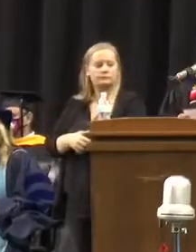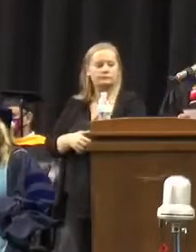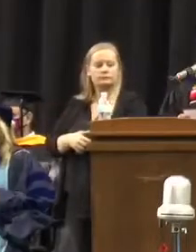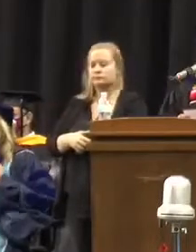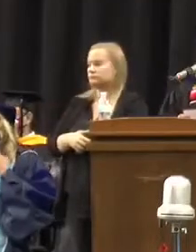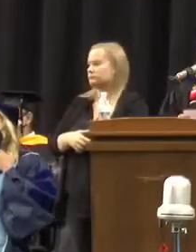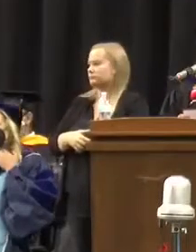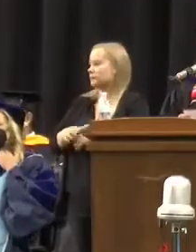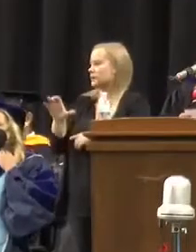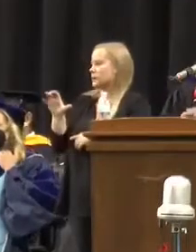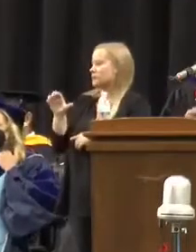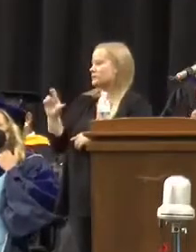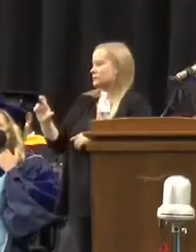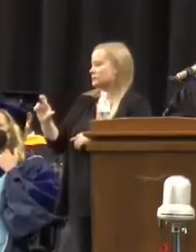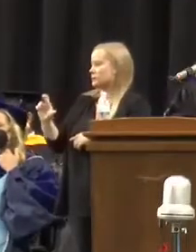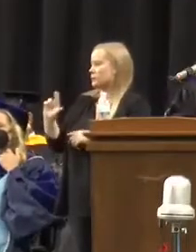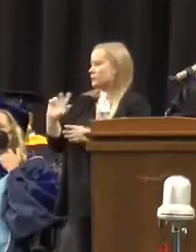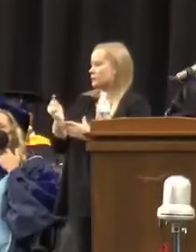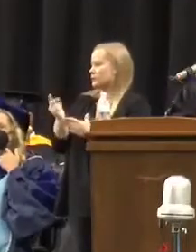Crimson Scholar graduate.